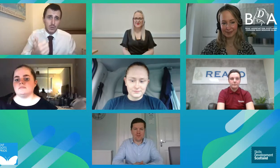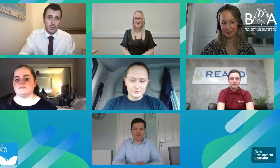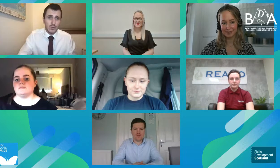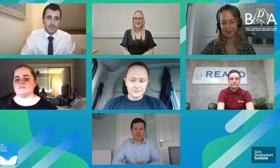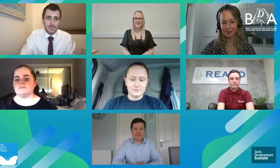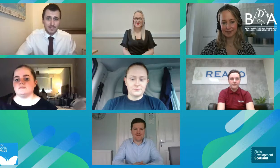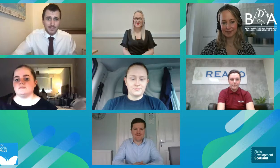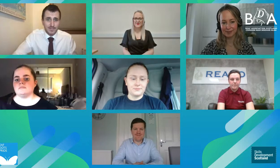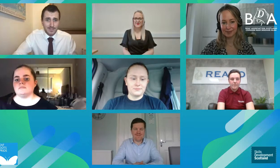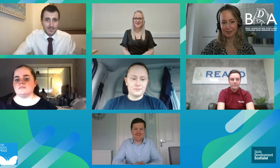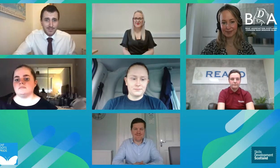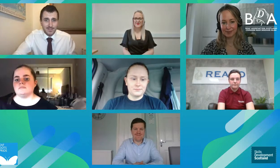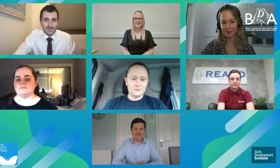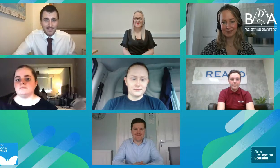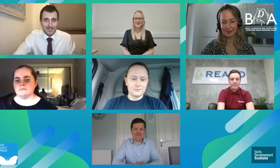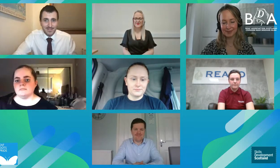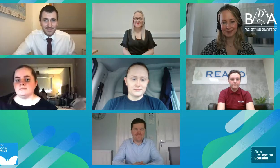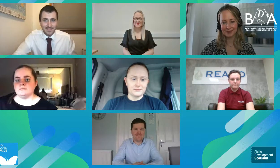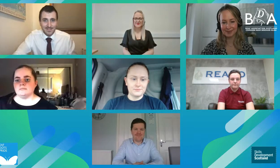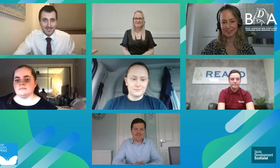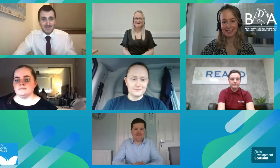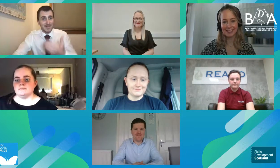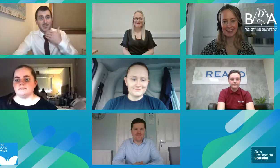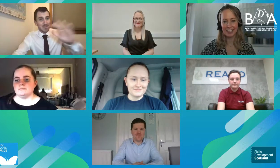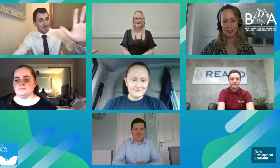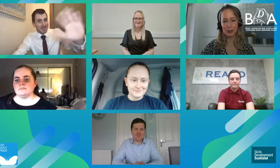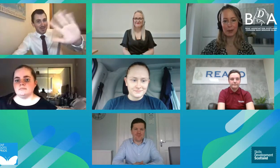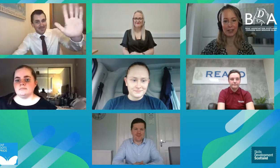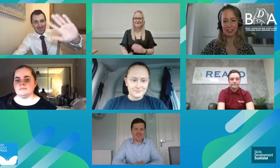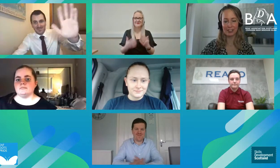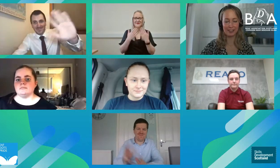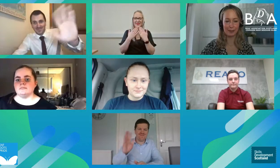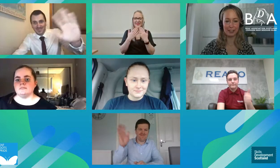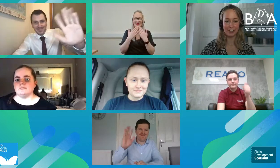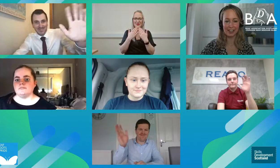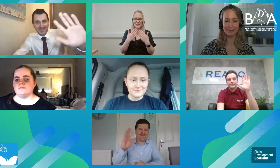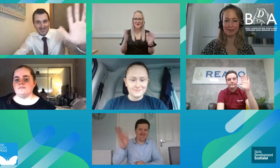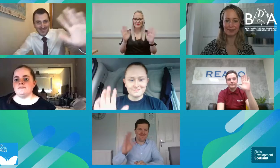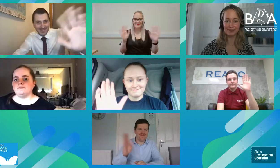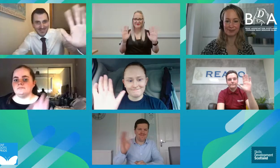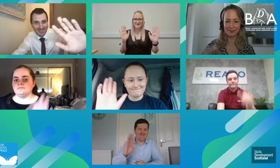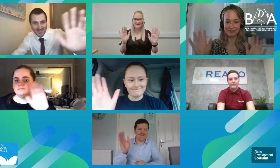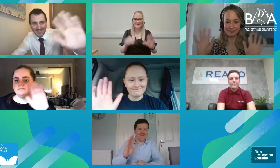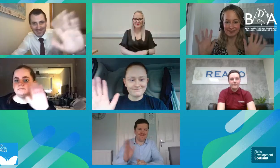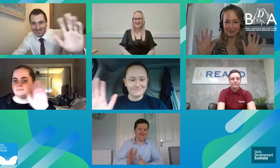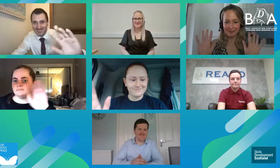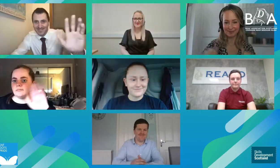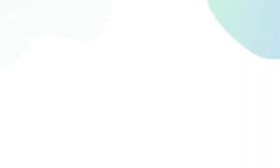your experience and your journey. Thank you. Thank you so much. It's been great.